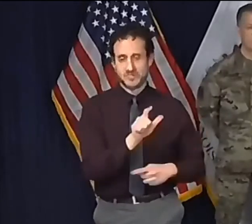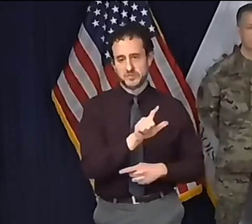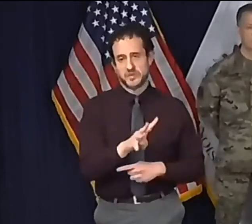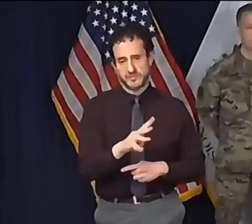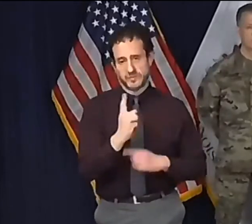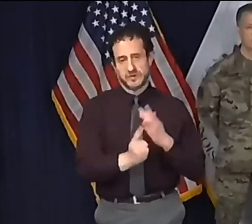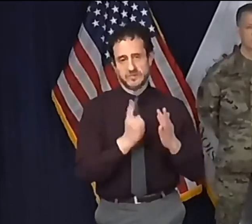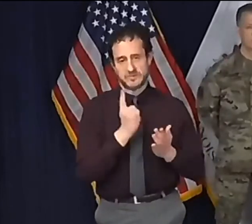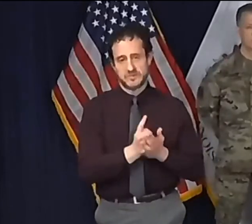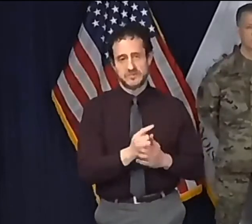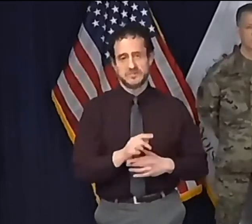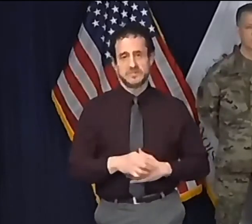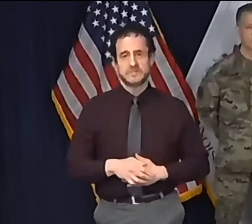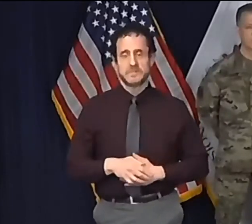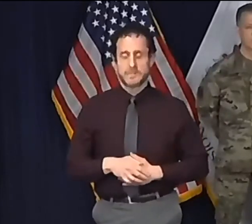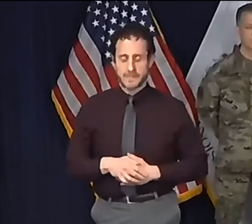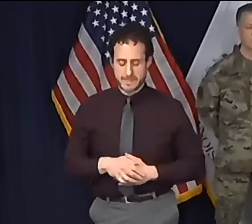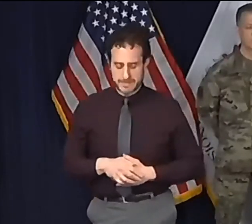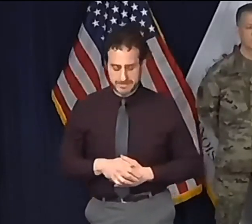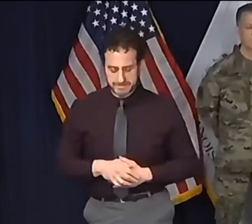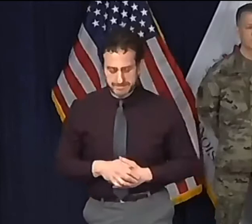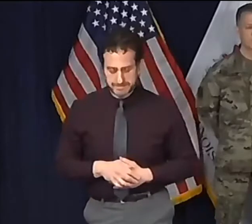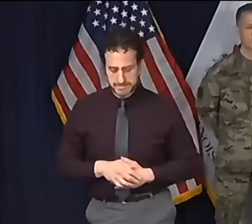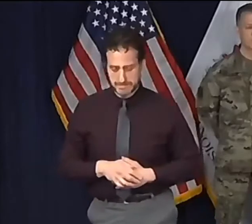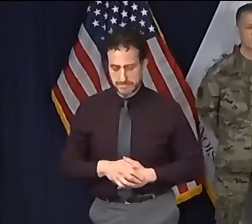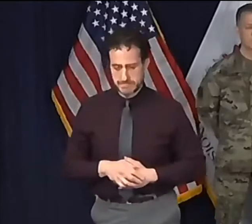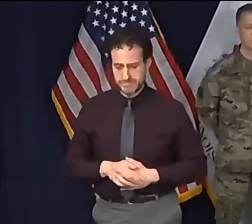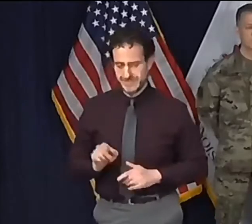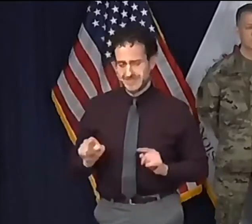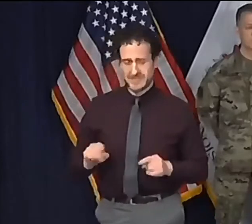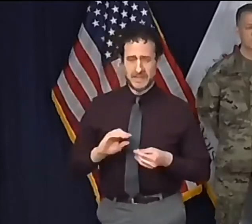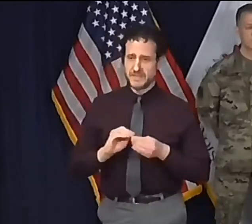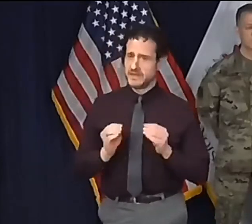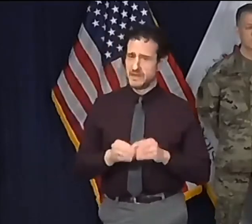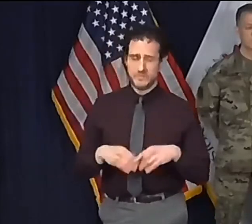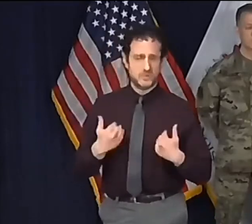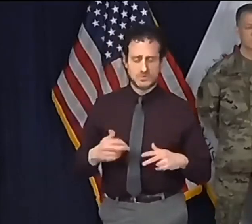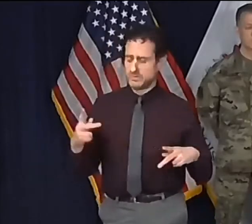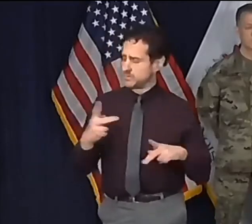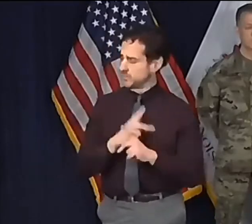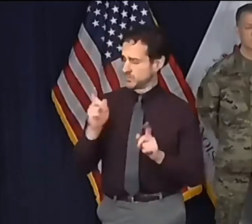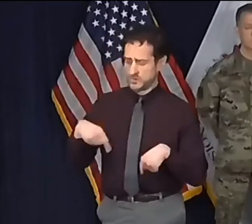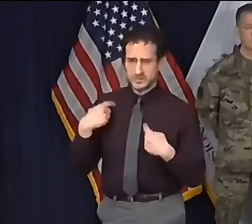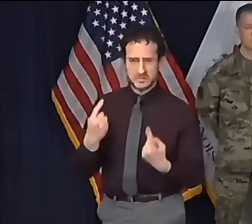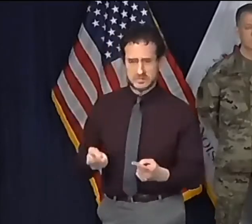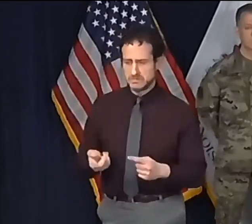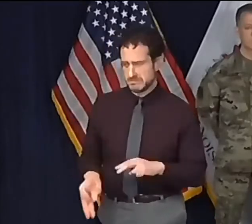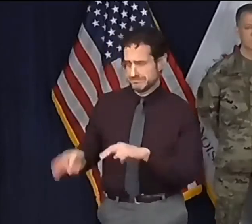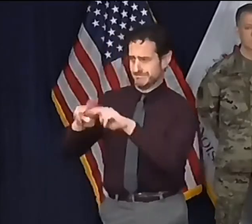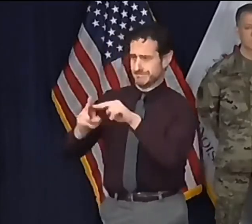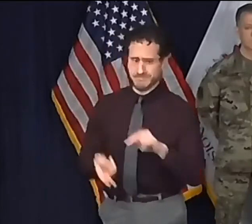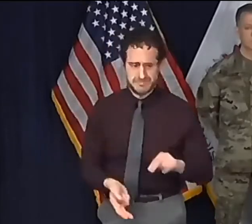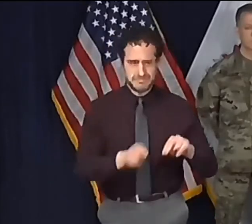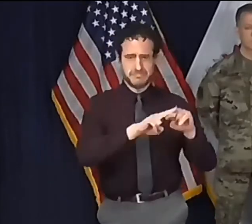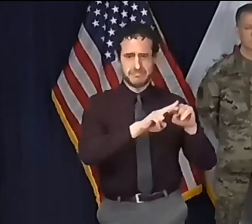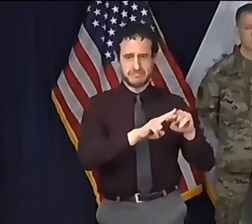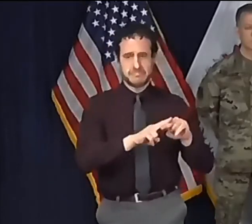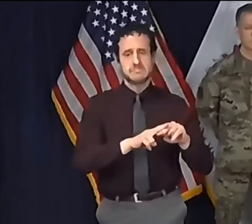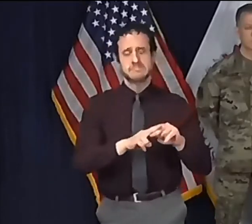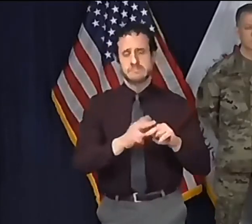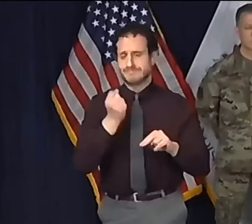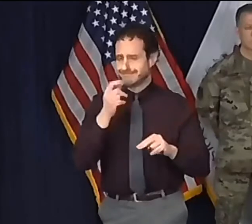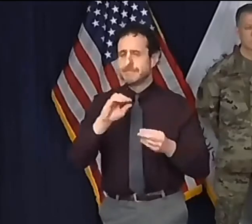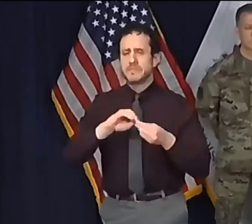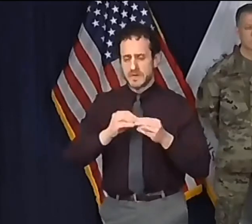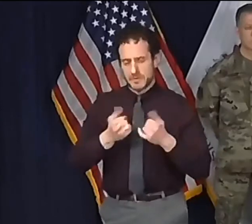hours. These are our highest numbers to date, and although the numbers are still increasing, I